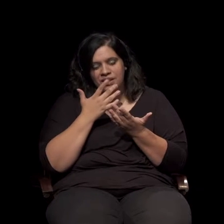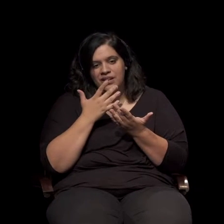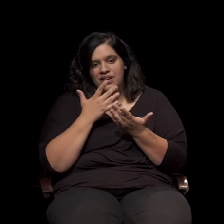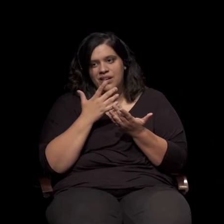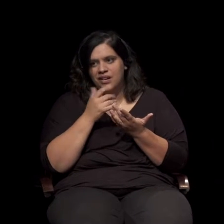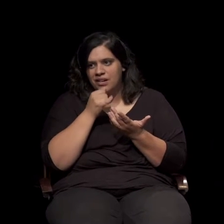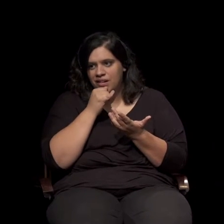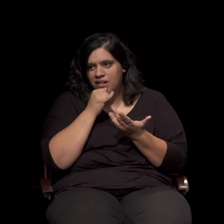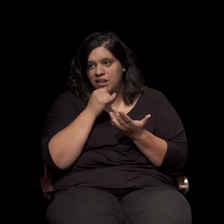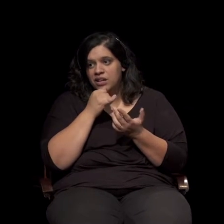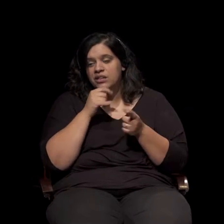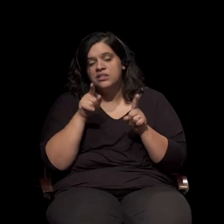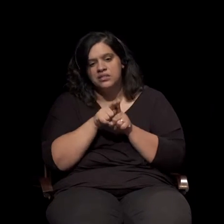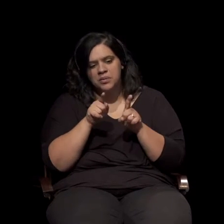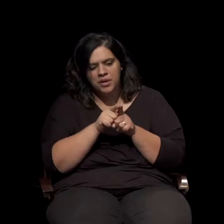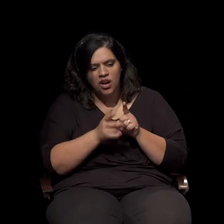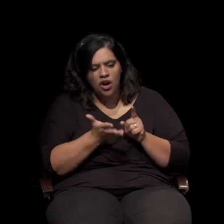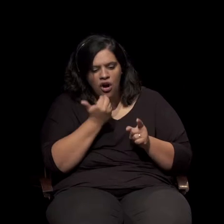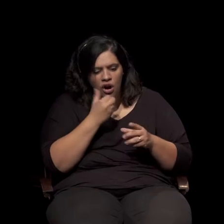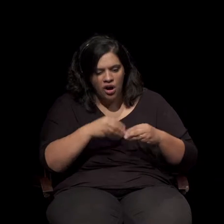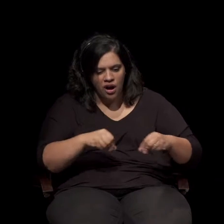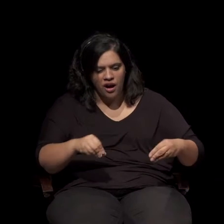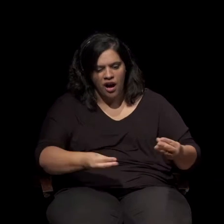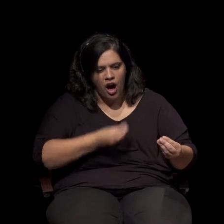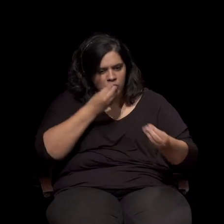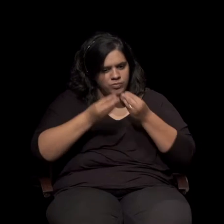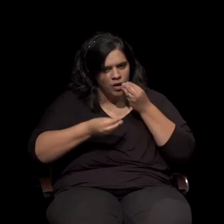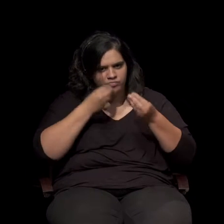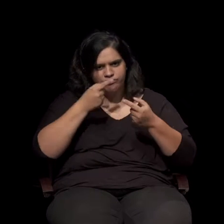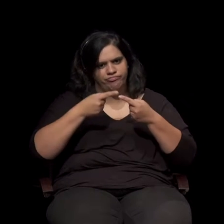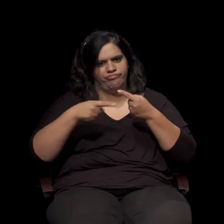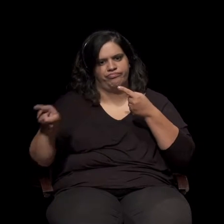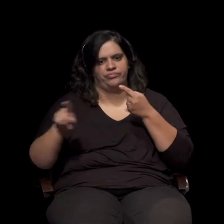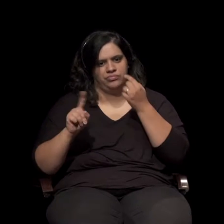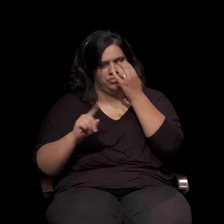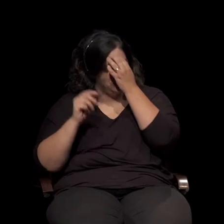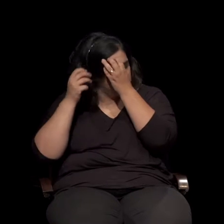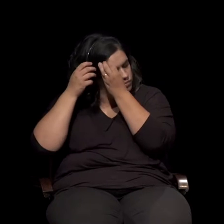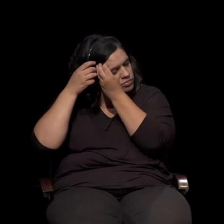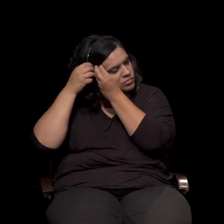sand eating does not enter into artifice.